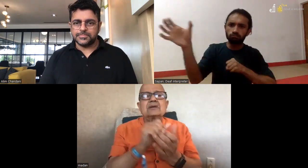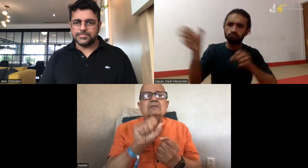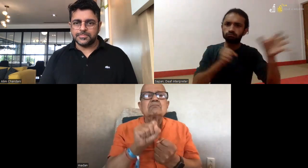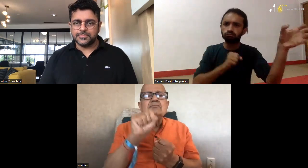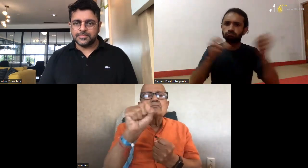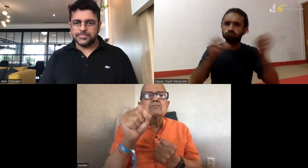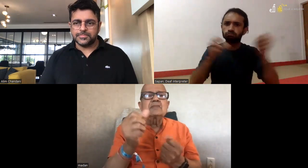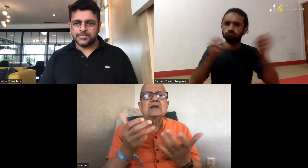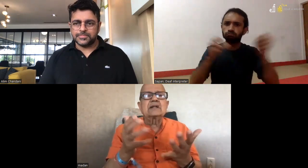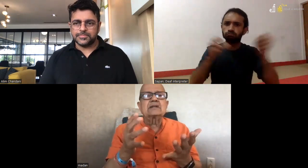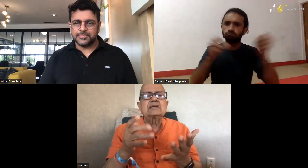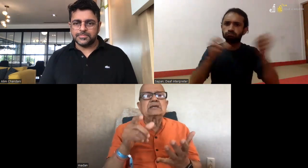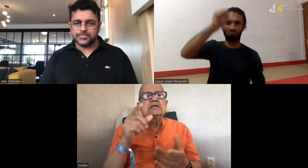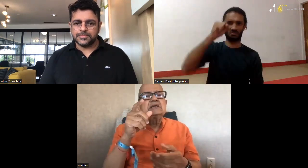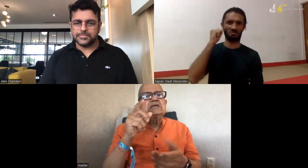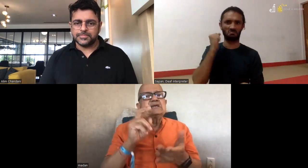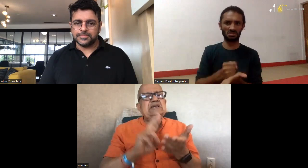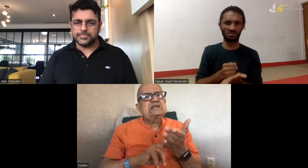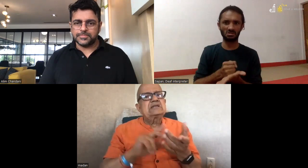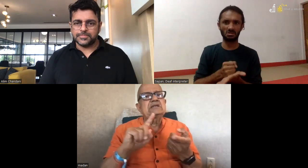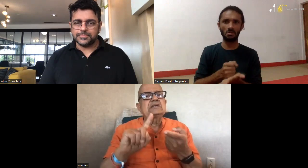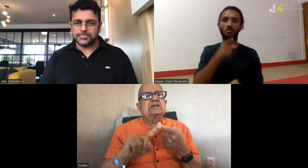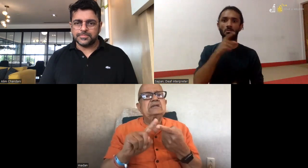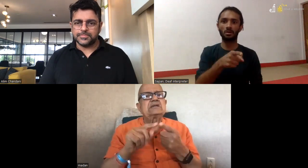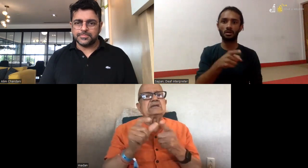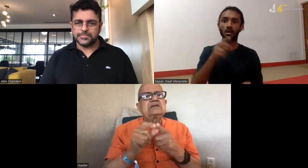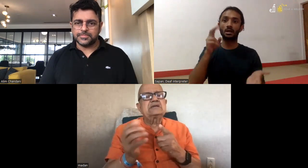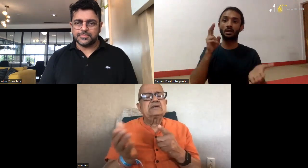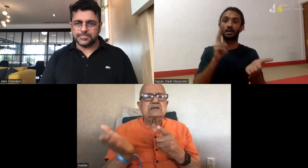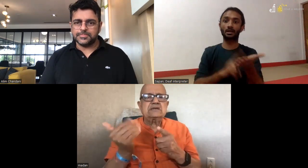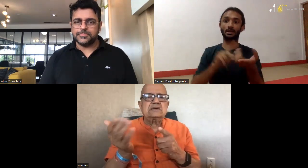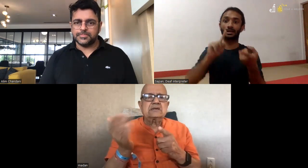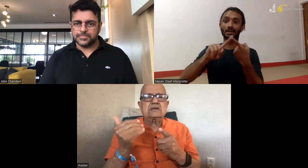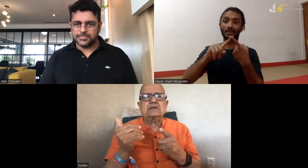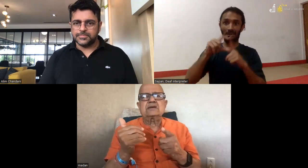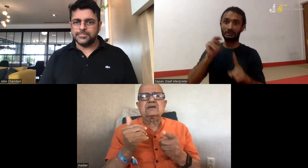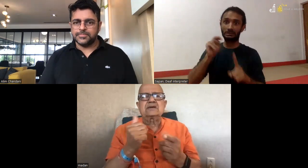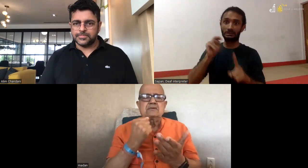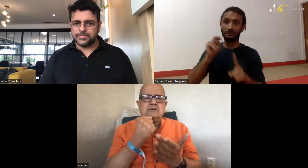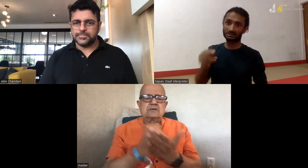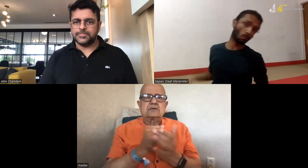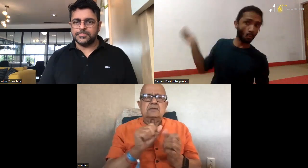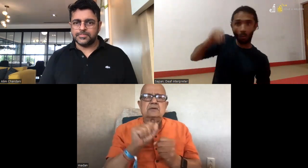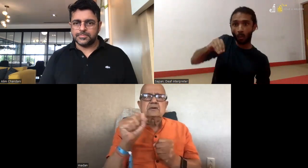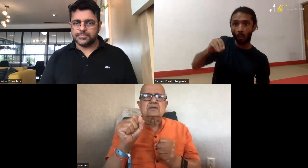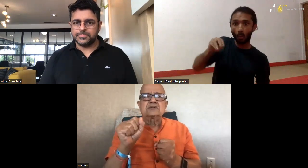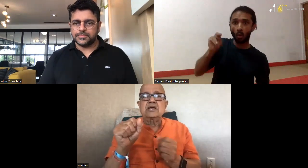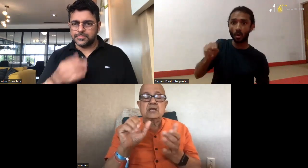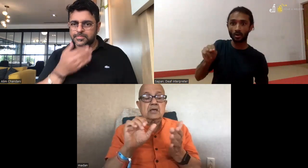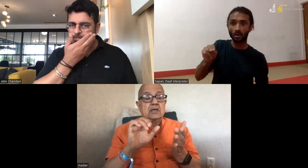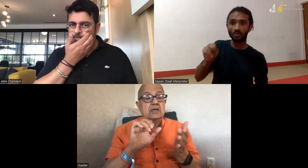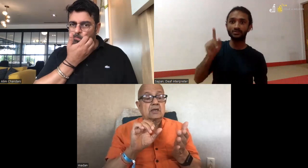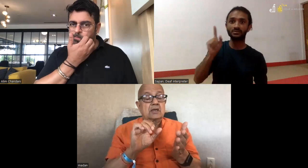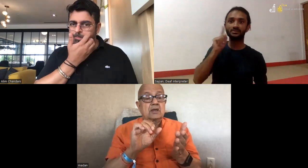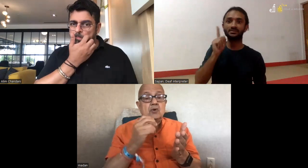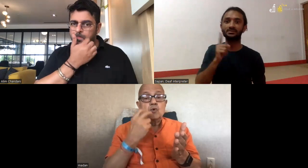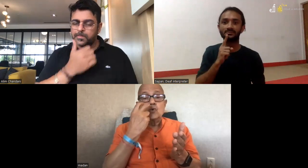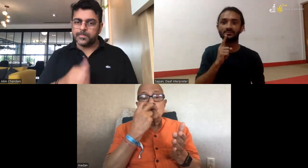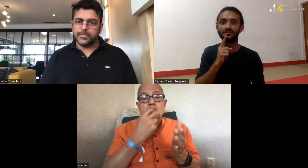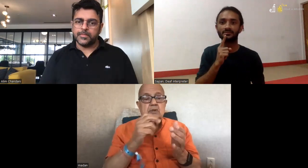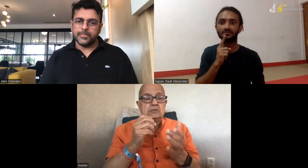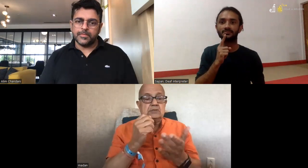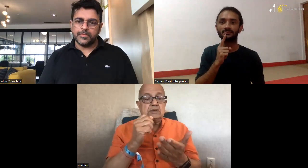does this book show the history of oralism and the transition to signs, transition to sign language? Does it show